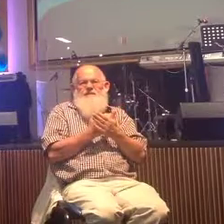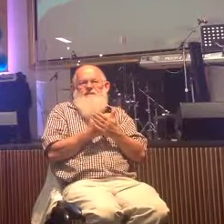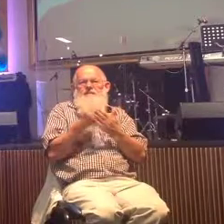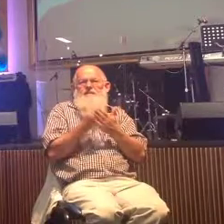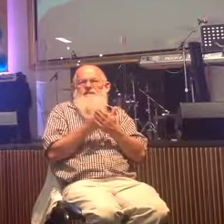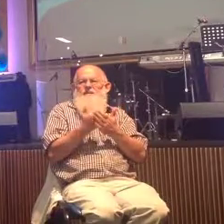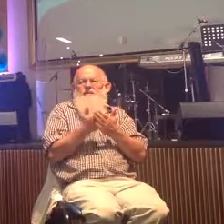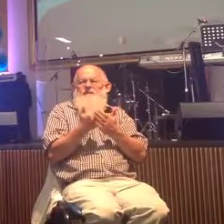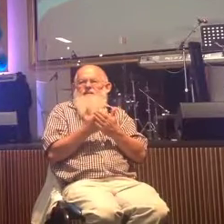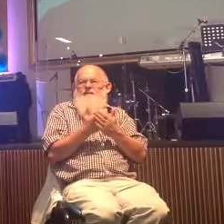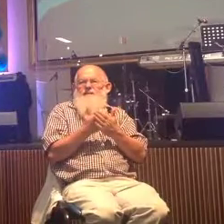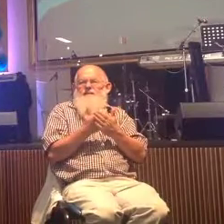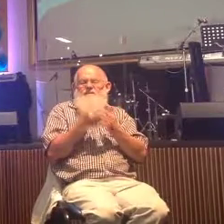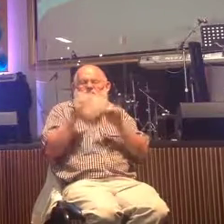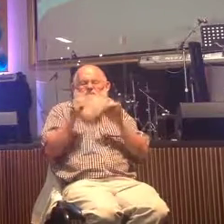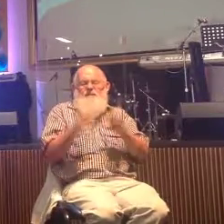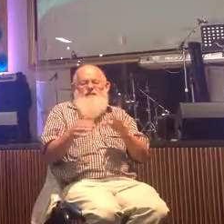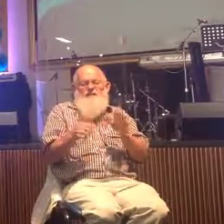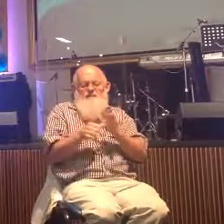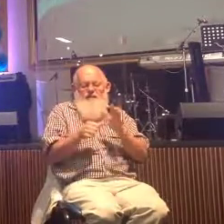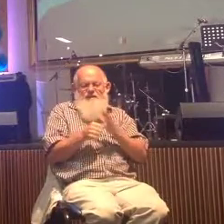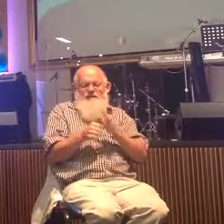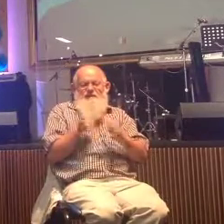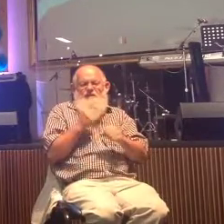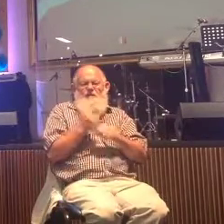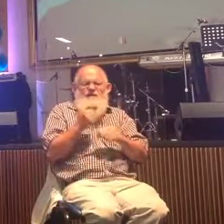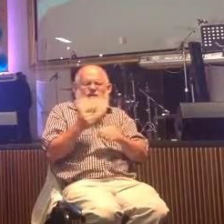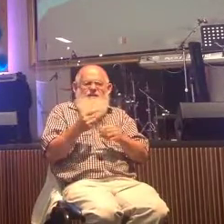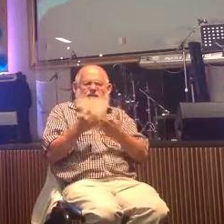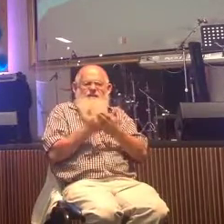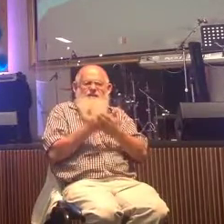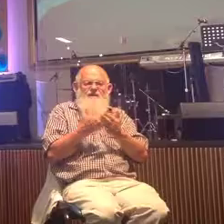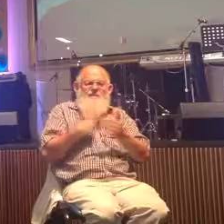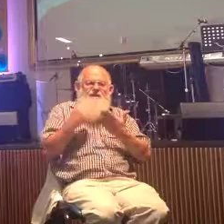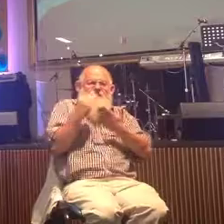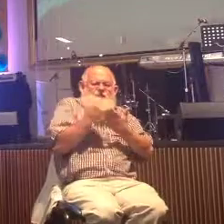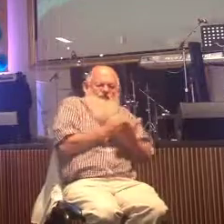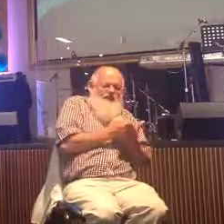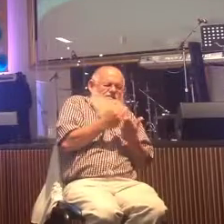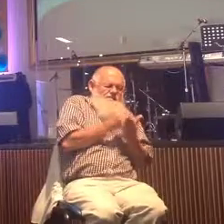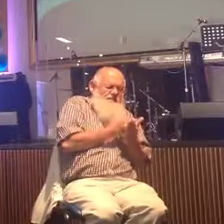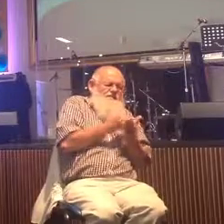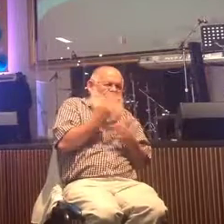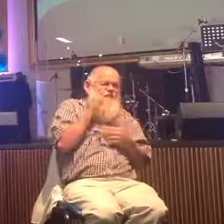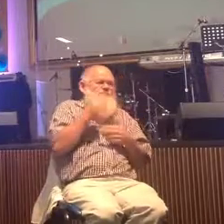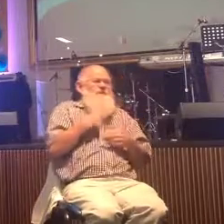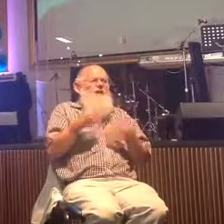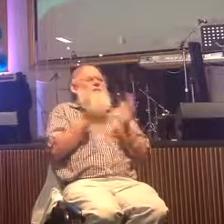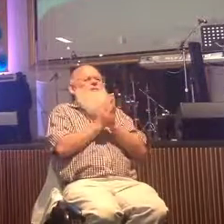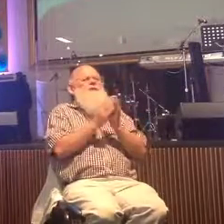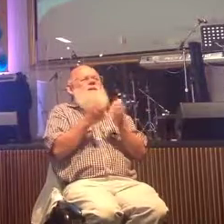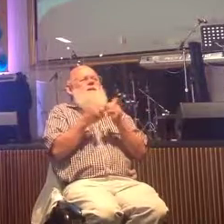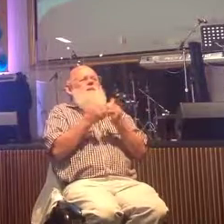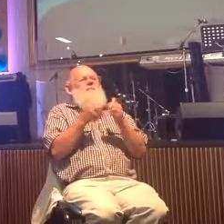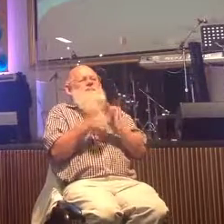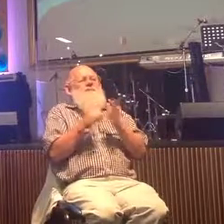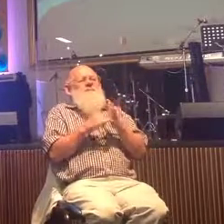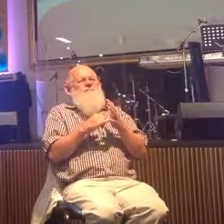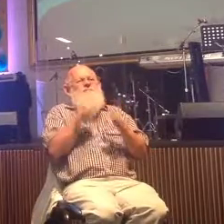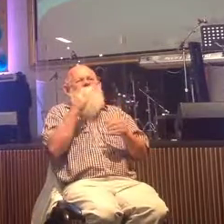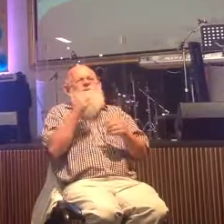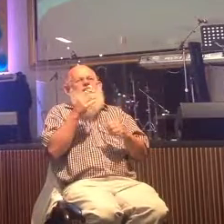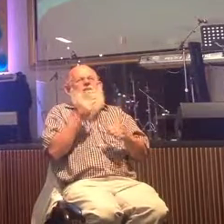getting stretched and we're blessed financially. God, would you please keep me safe? I pray that prayer much more often than I pray something like,